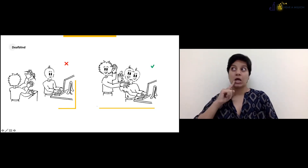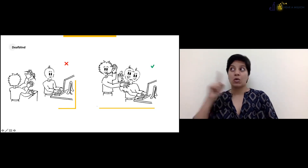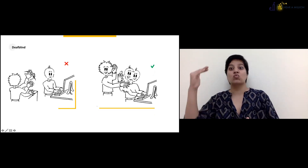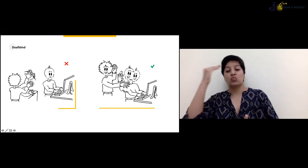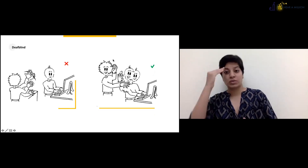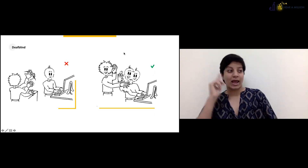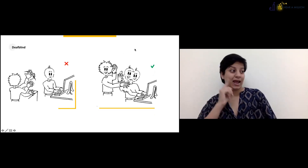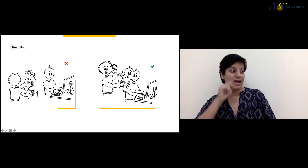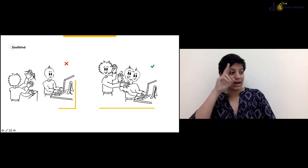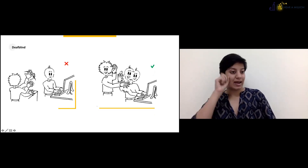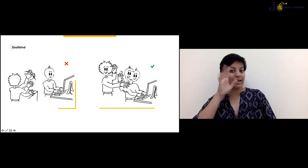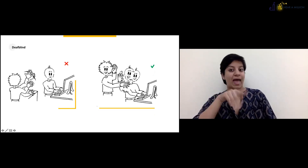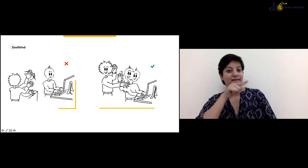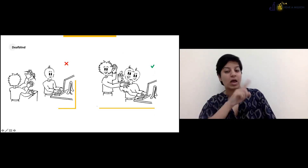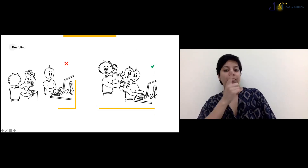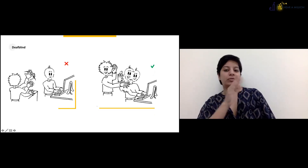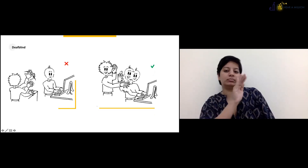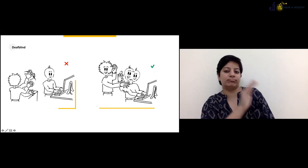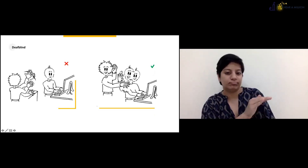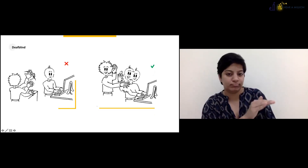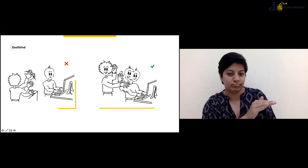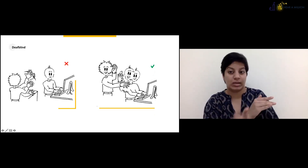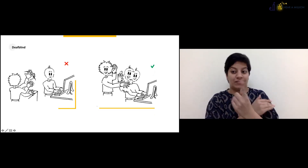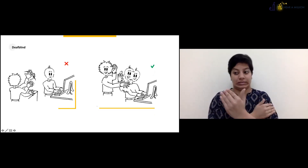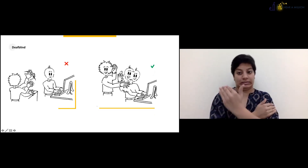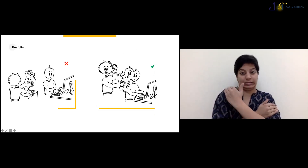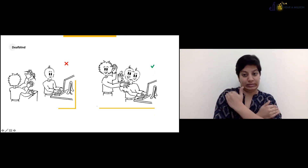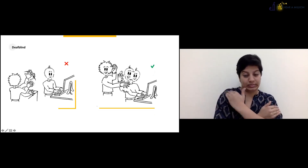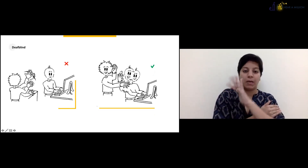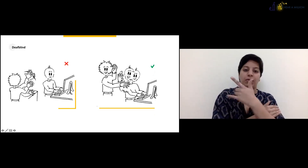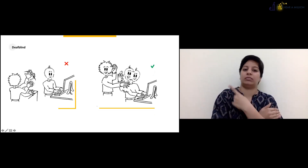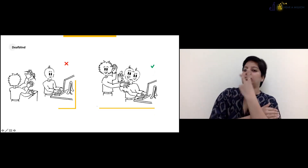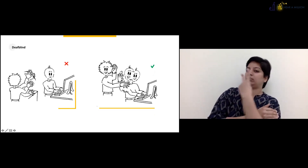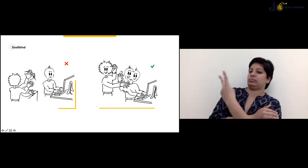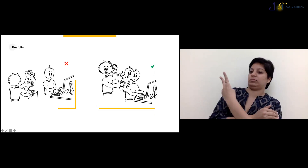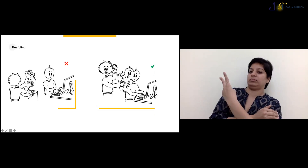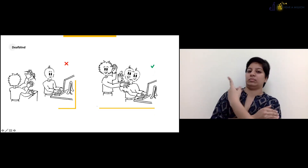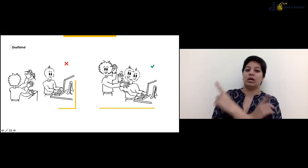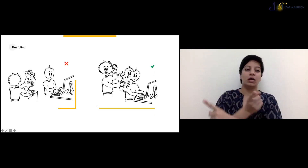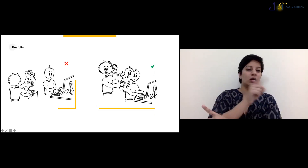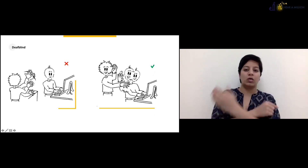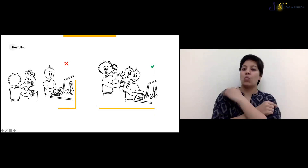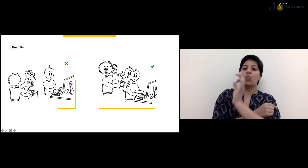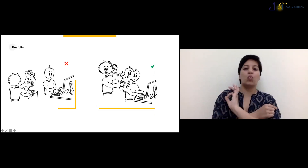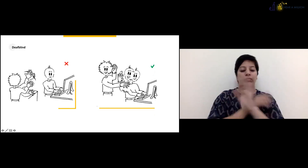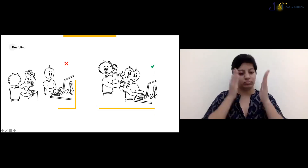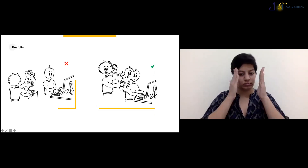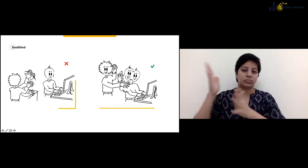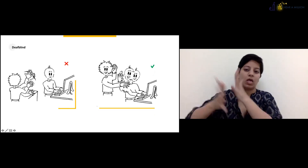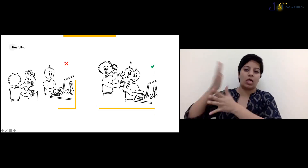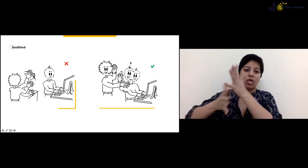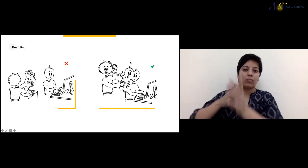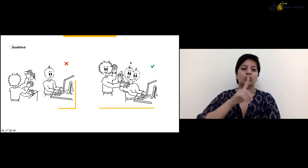is other pictures you can see if that person is know me, she's a Ravneet Kaur, I have to call her on her shoulder, I have to tap on her